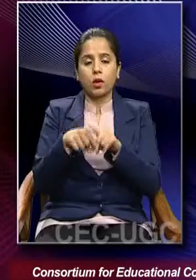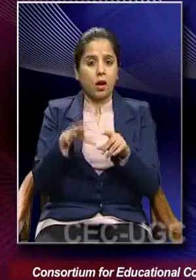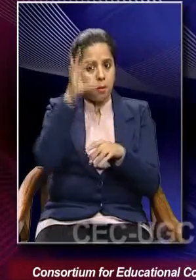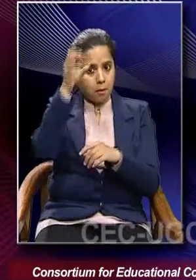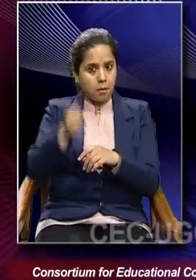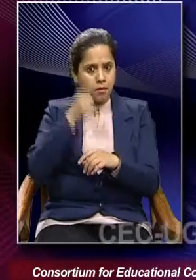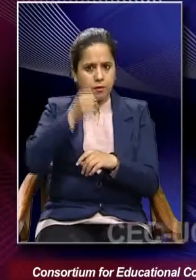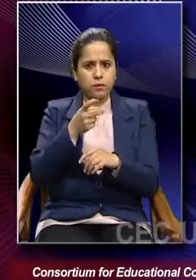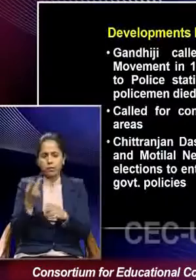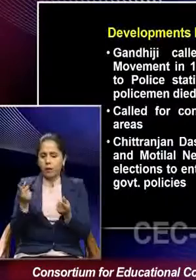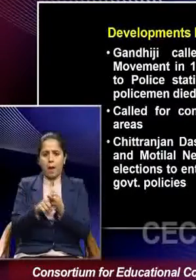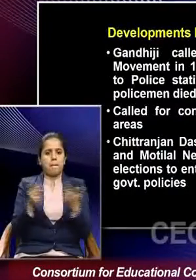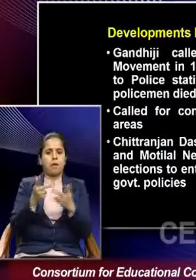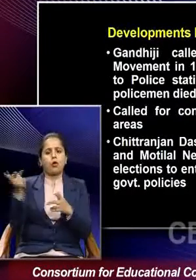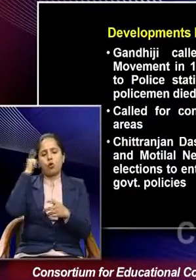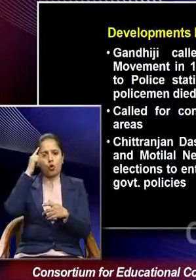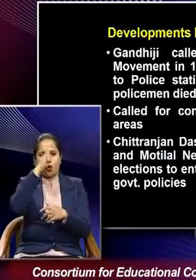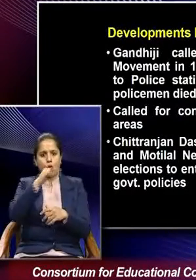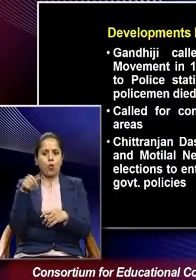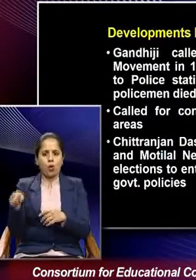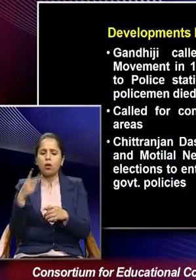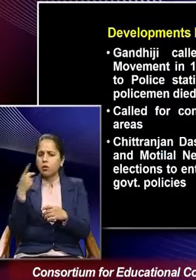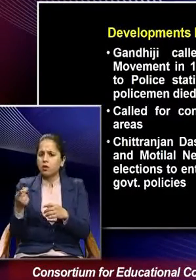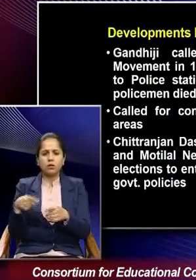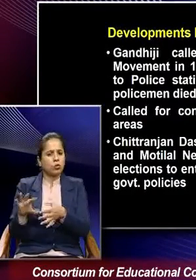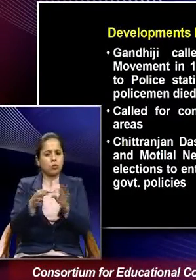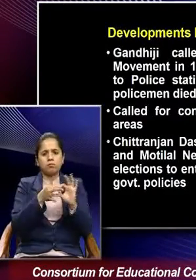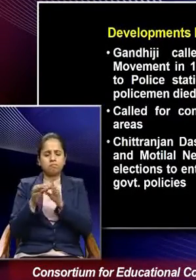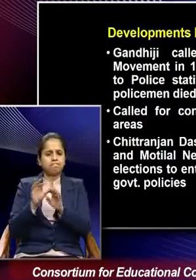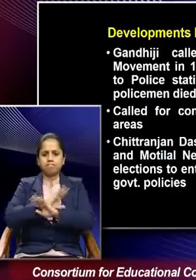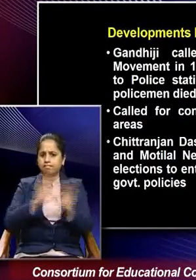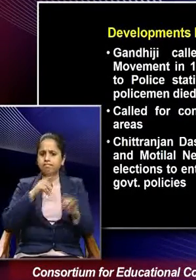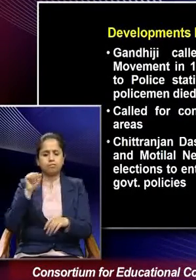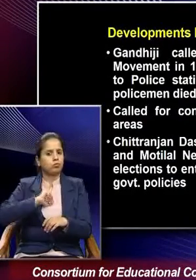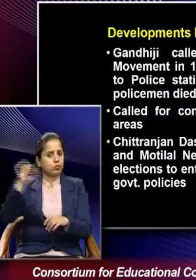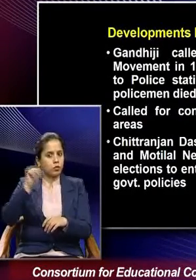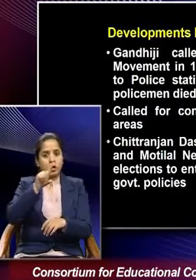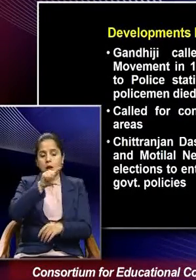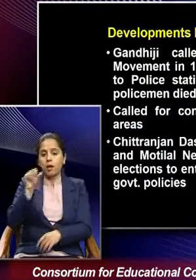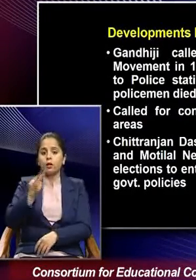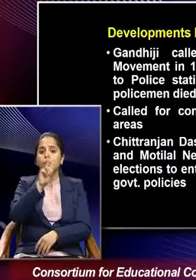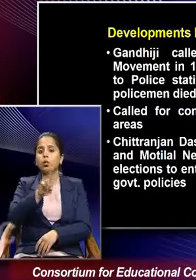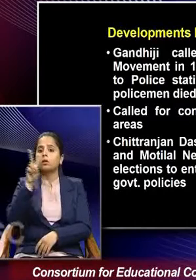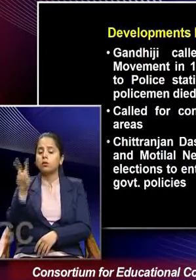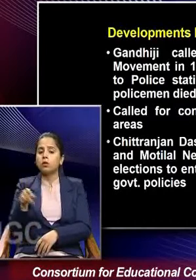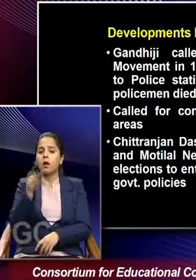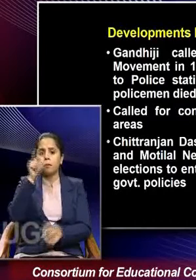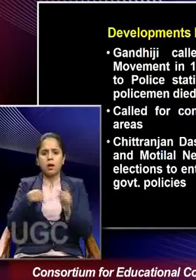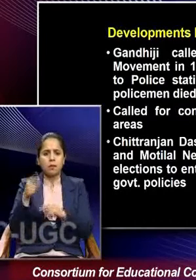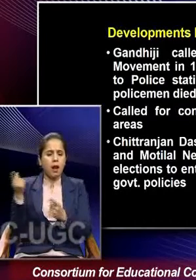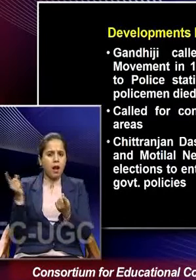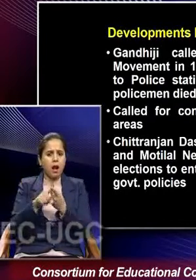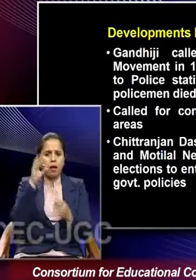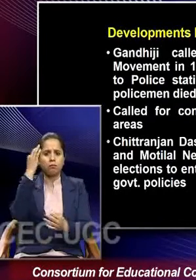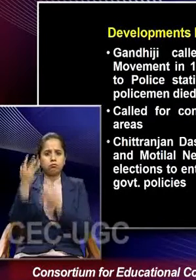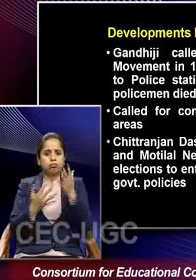Gandhi abruptly called off non-cooperation movement in 1922 when people put fire to a